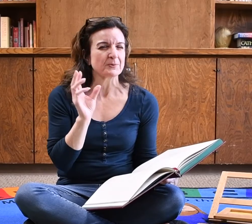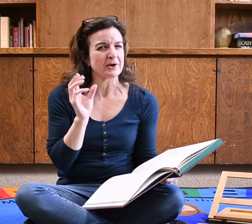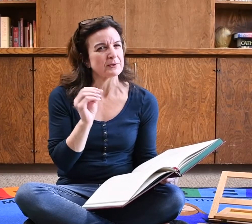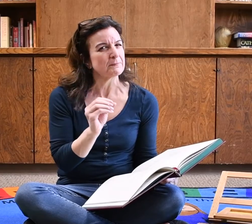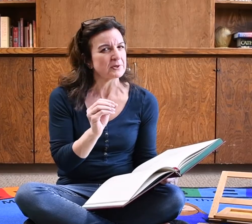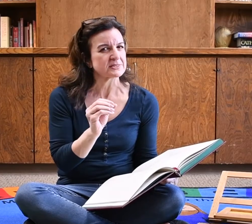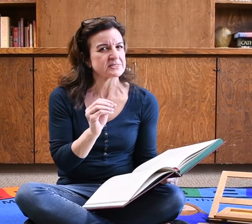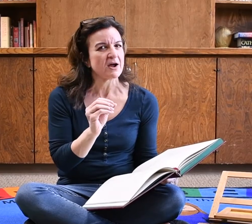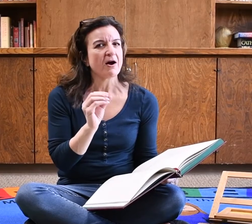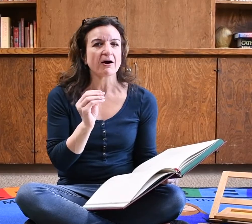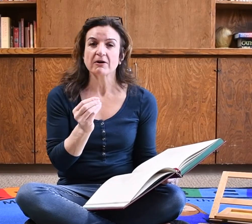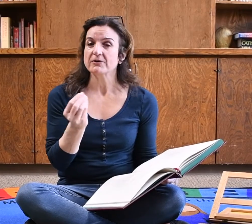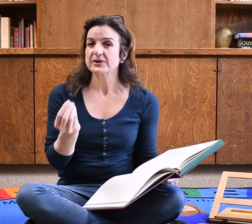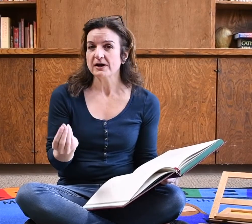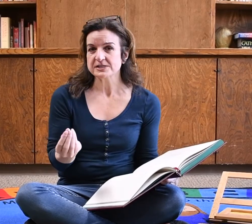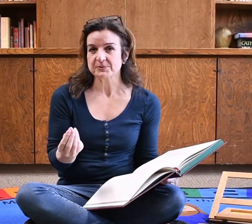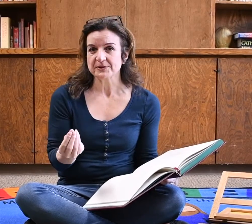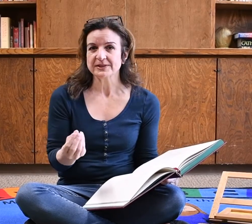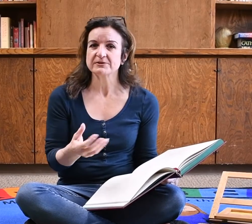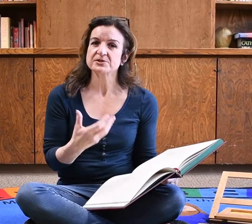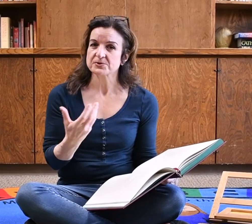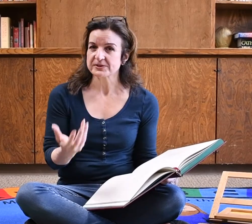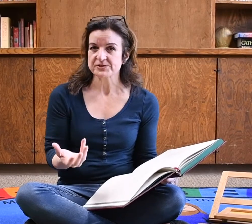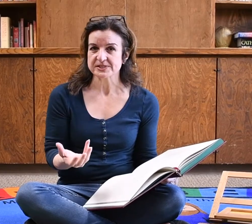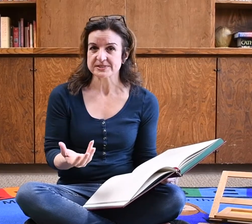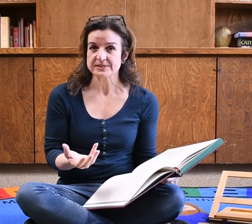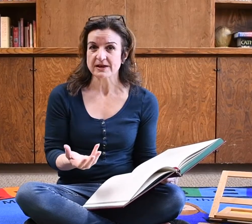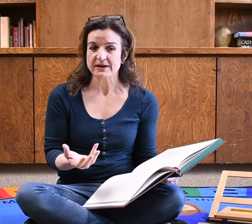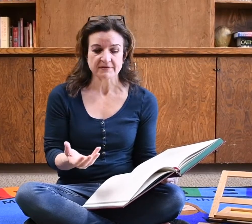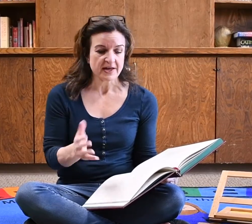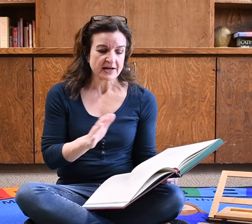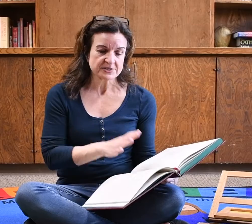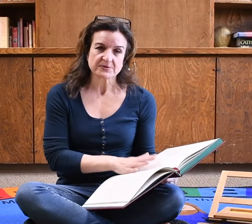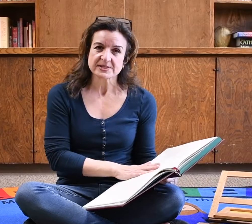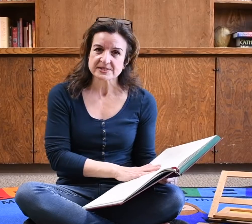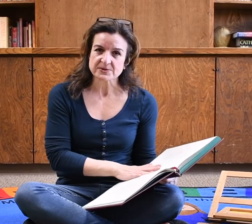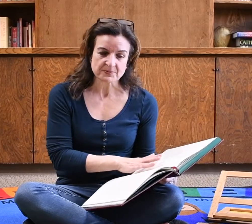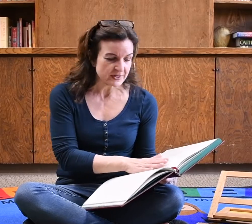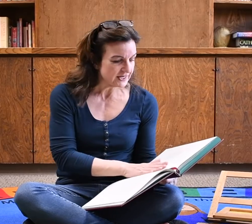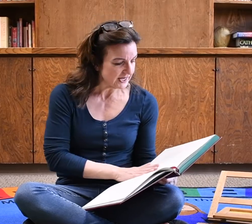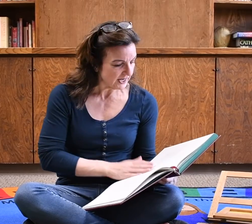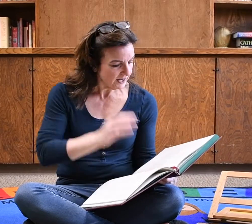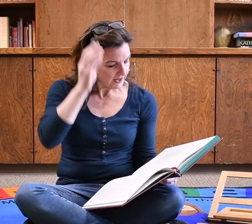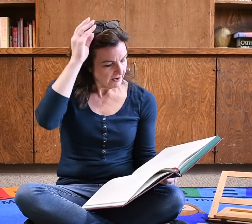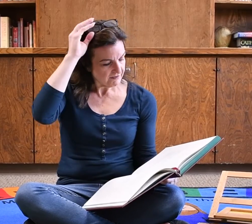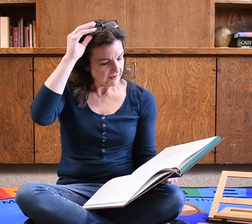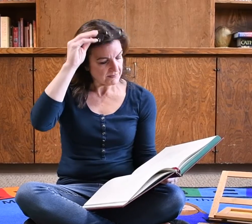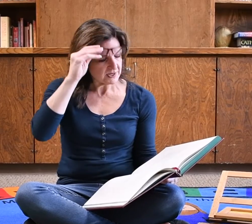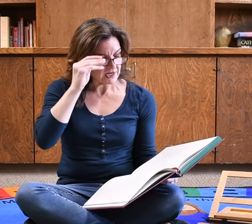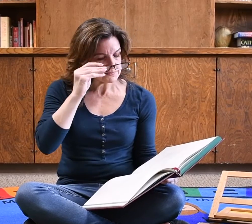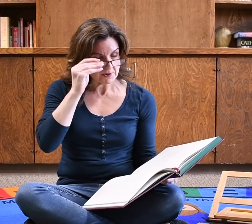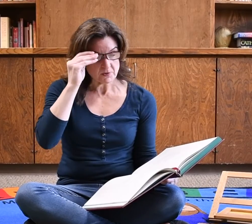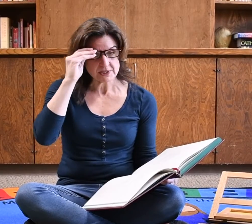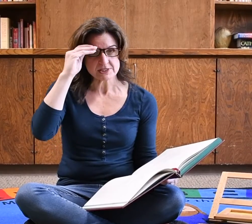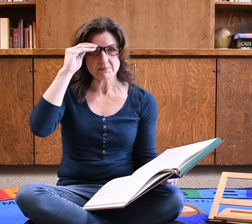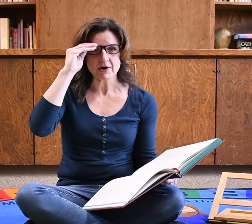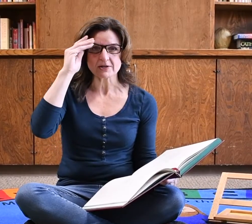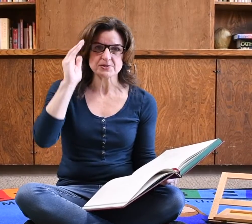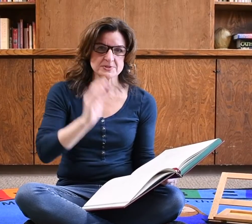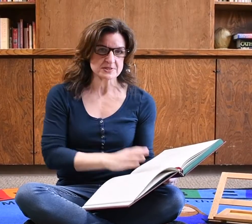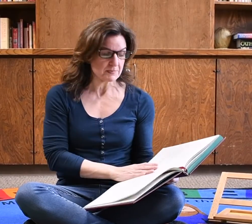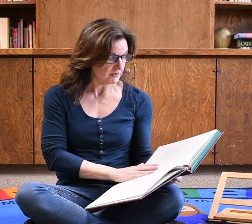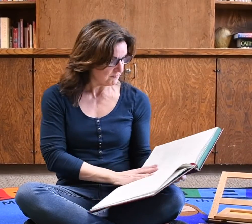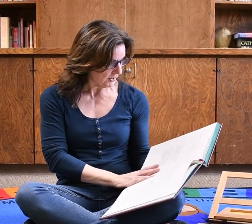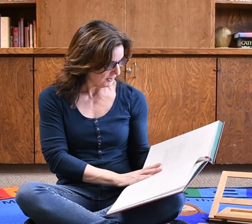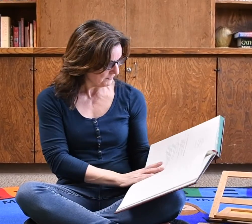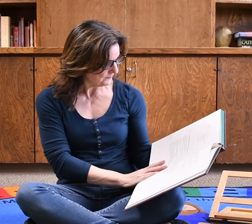first four, we call them books, are called the gospel, and they're the story of Jesus' life. And so this is a reading from the gospel according to Mark, so